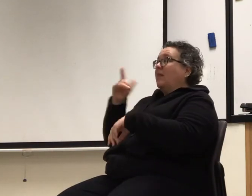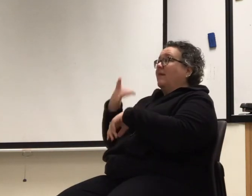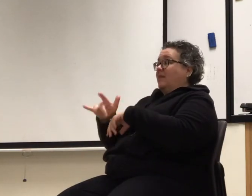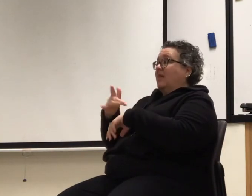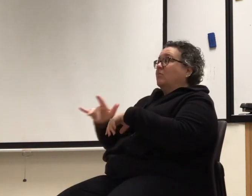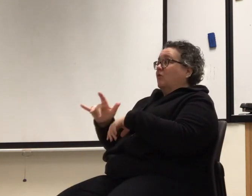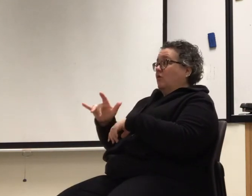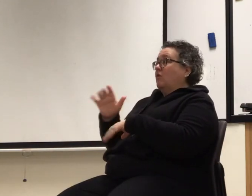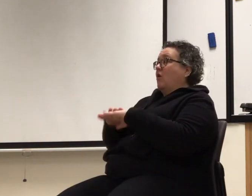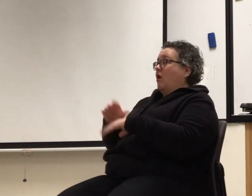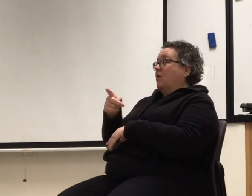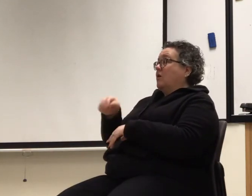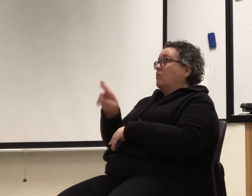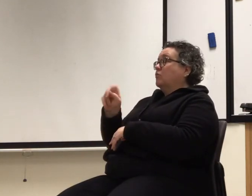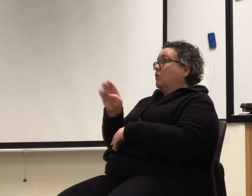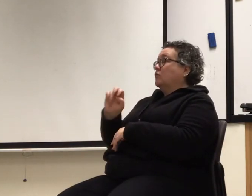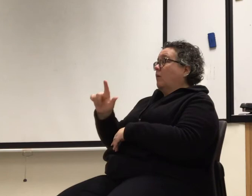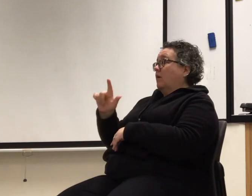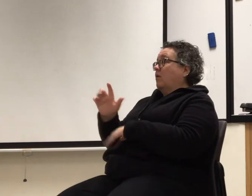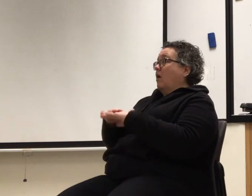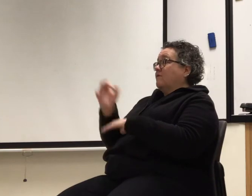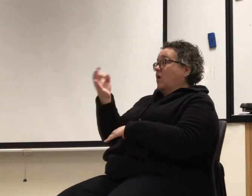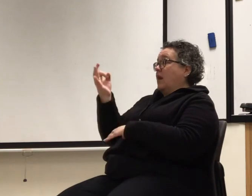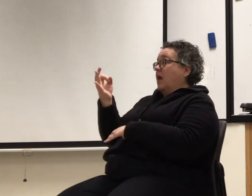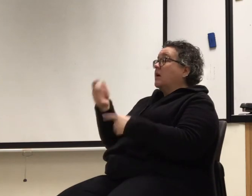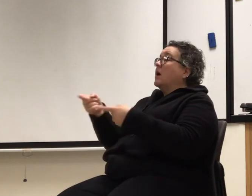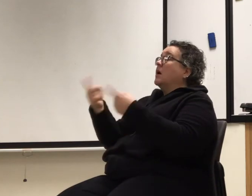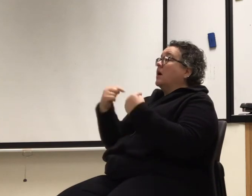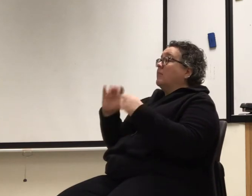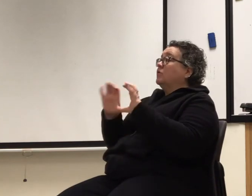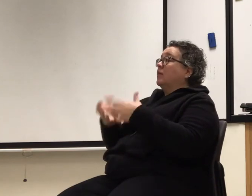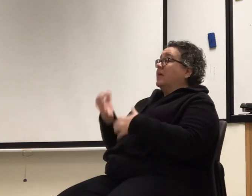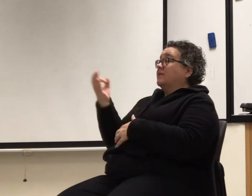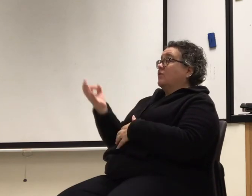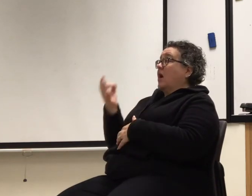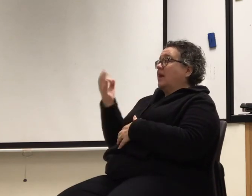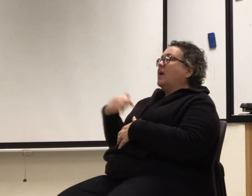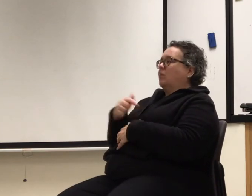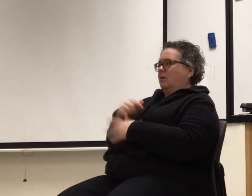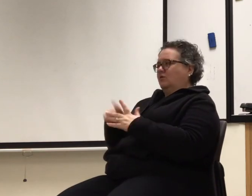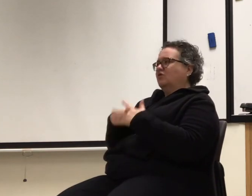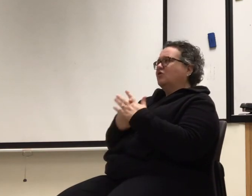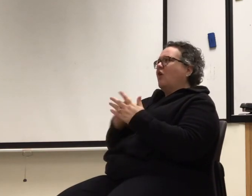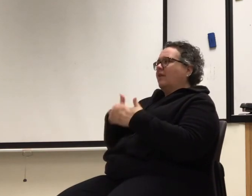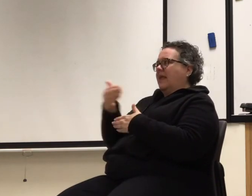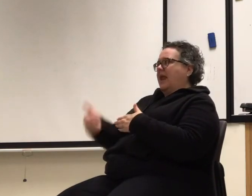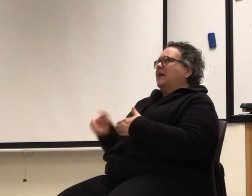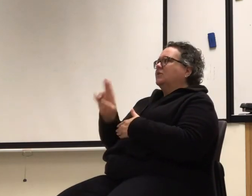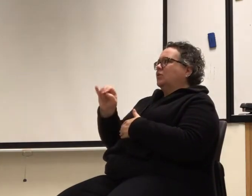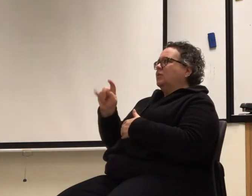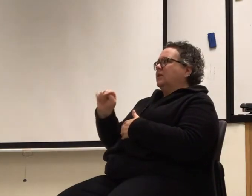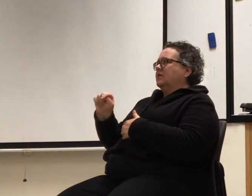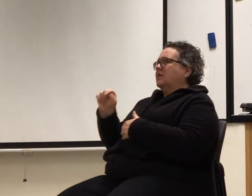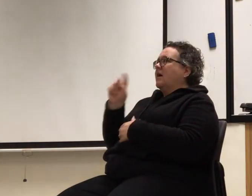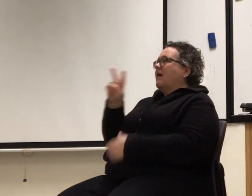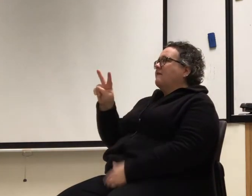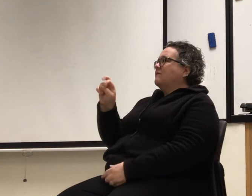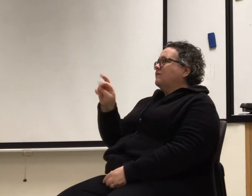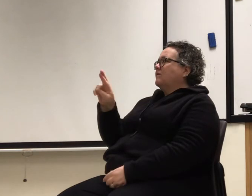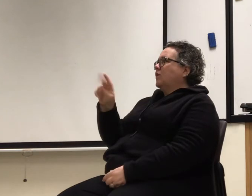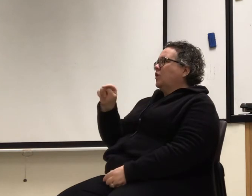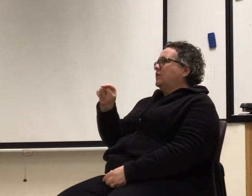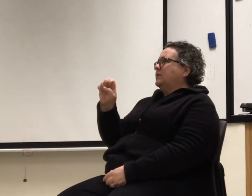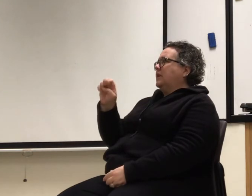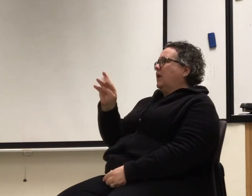Proctorial Friday. When you come to class on Friday, we will start the next unit for the vertebral column. Try to get